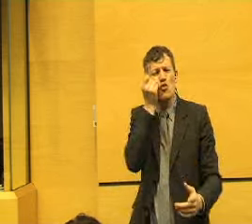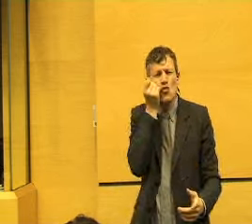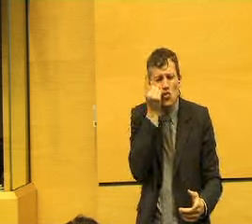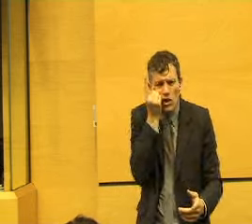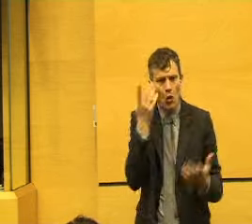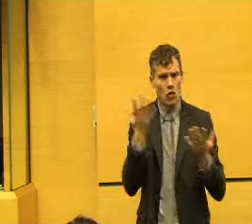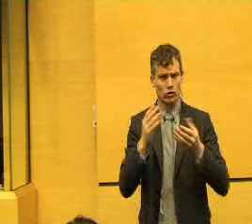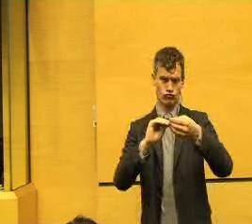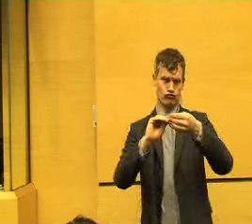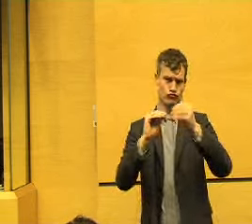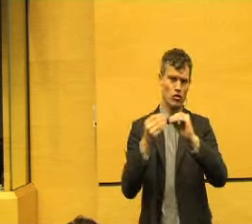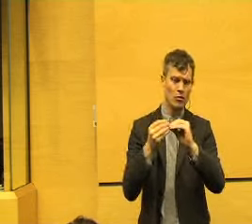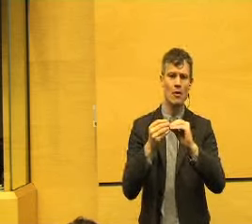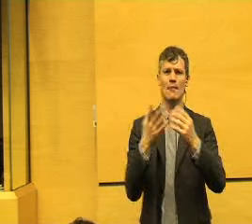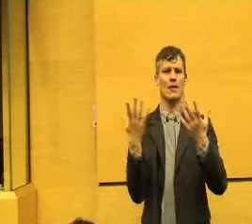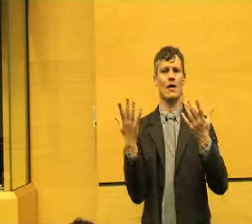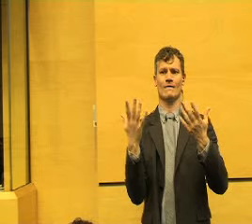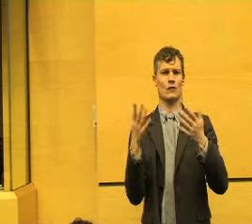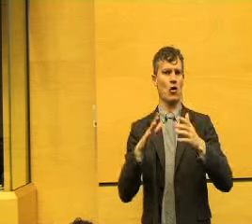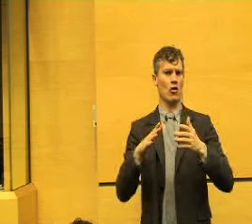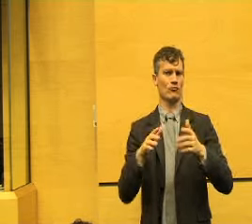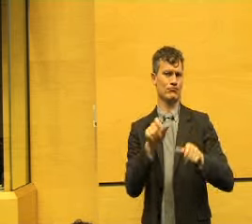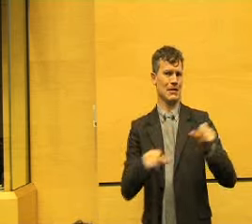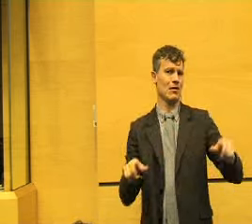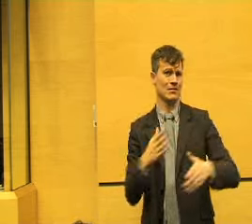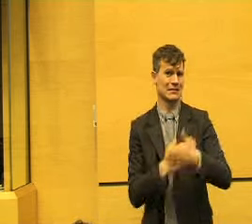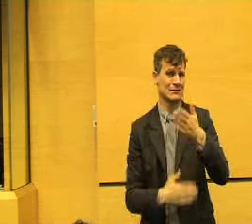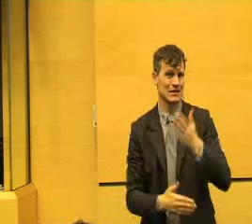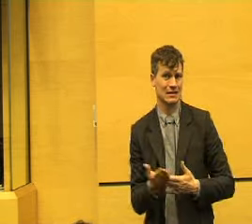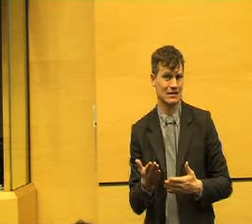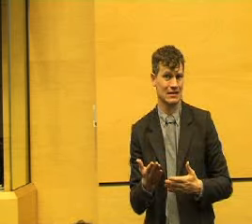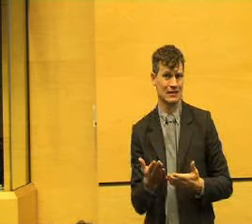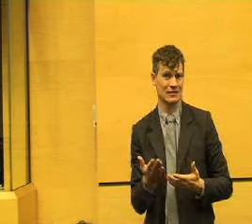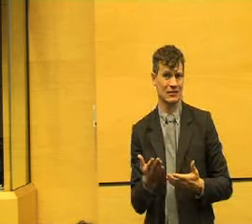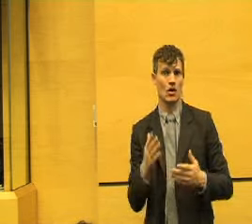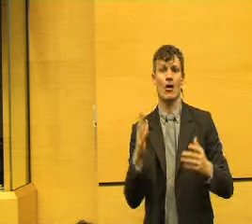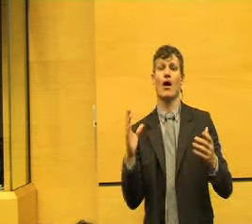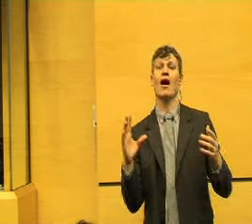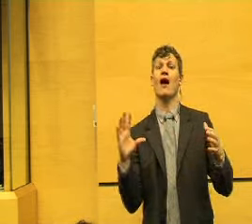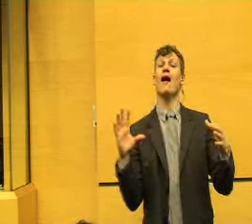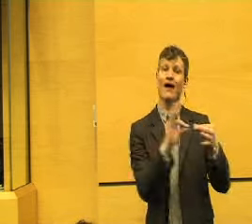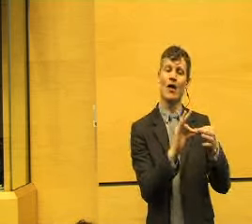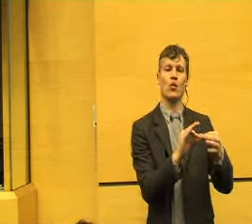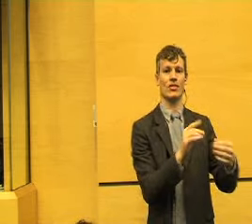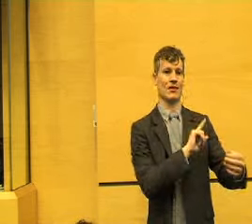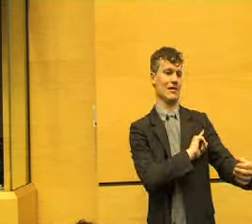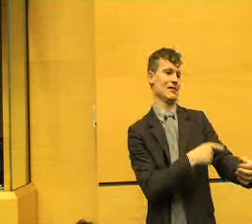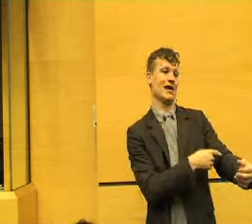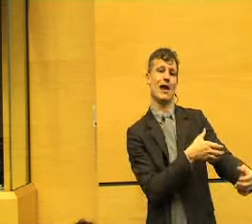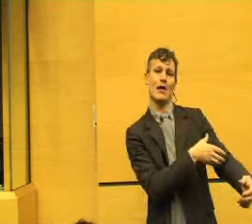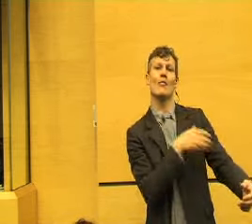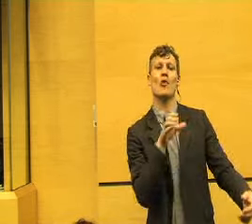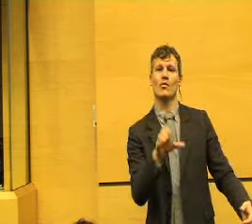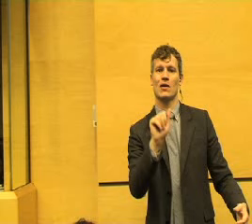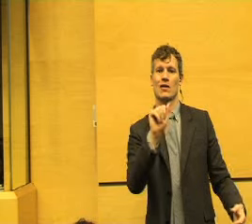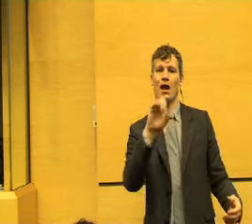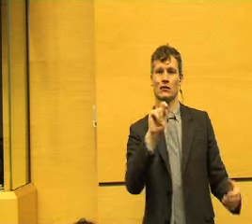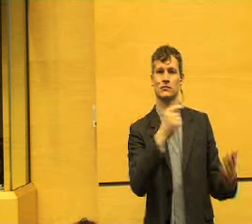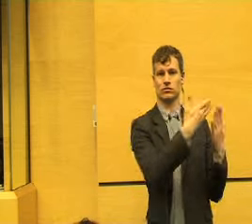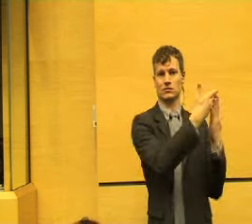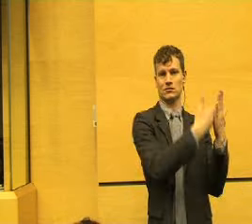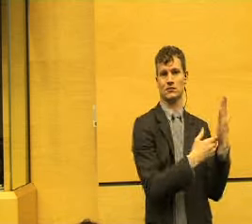concerning employment of persons with disabilities in the Empowerment Act. According to the recommendation